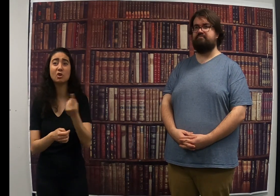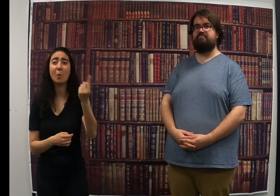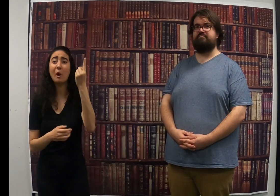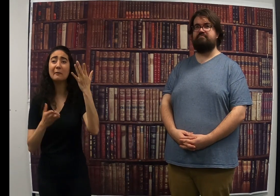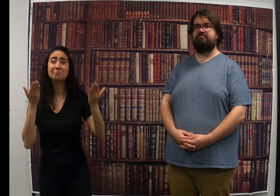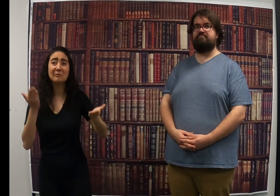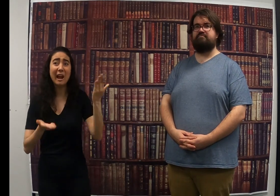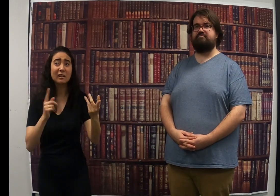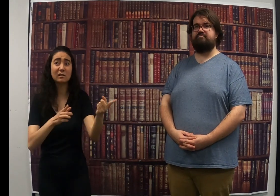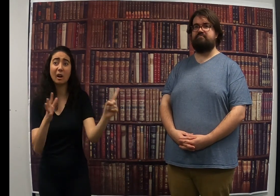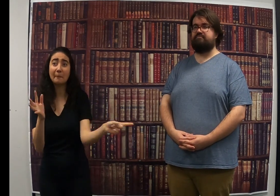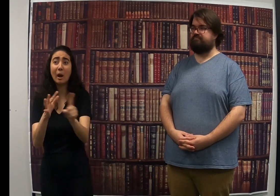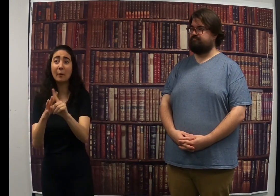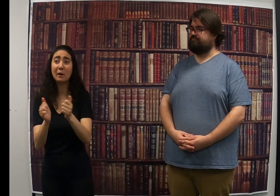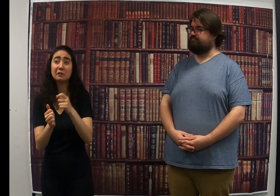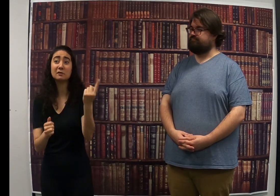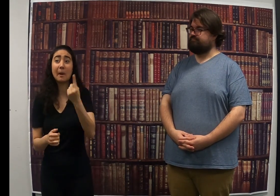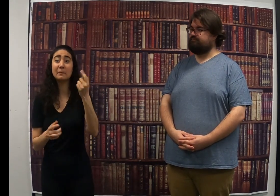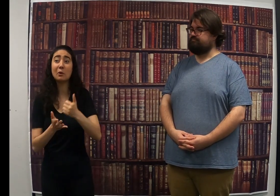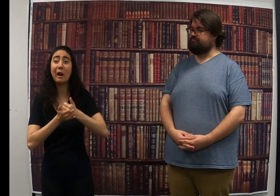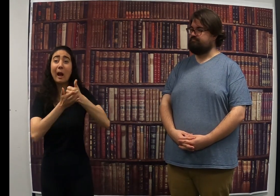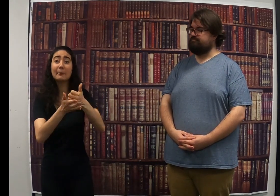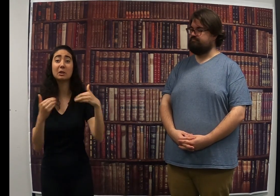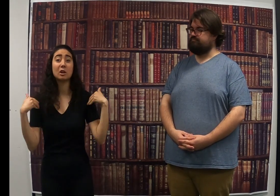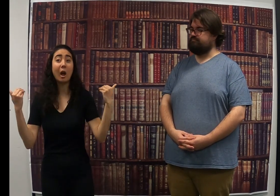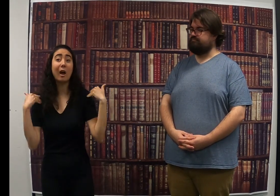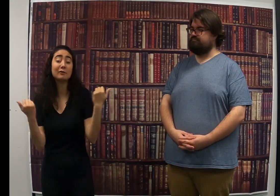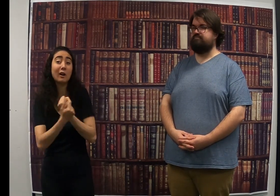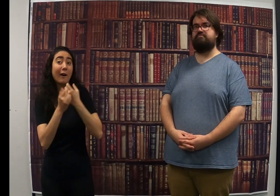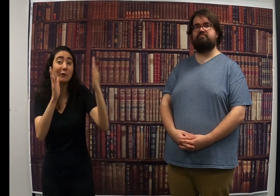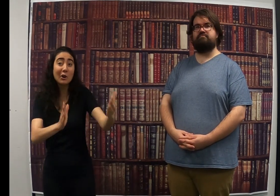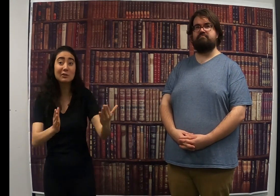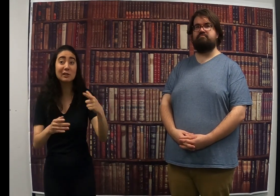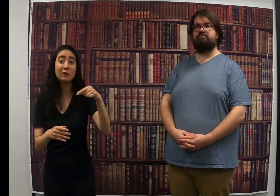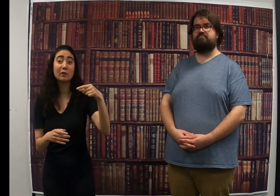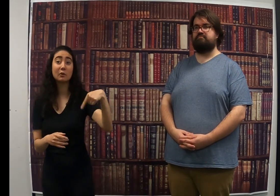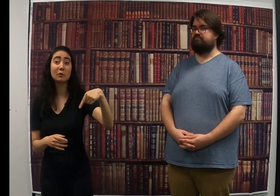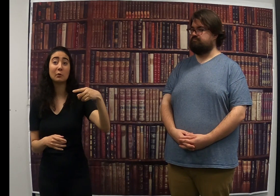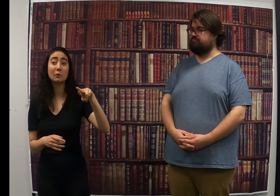to help in young lovers' quest for love. Maybe